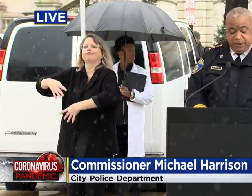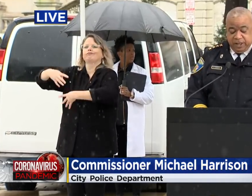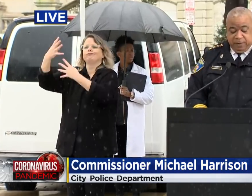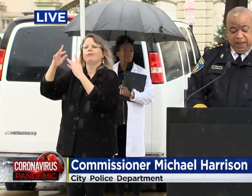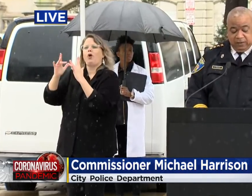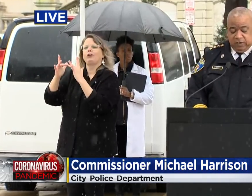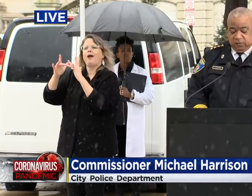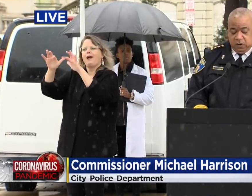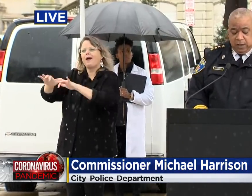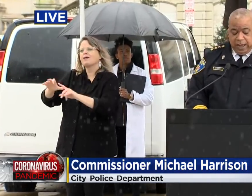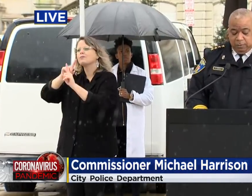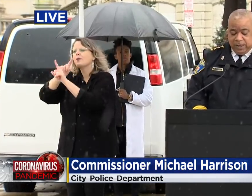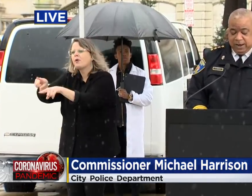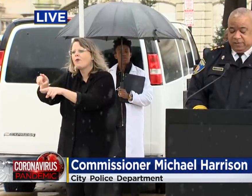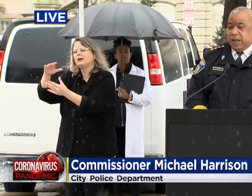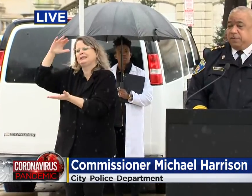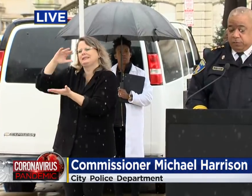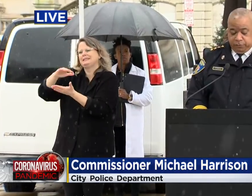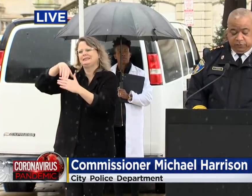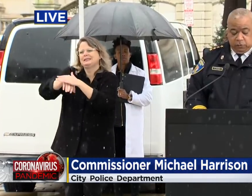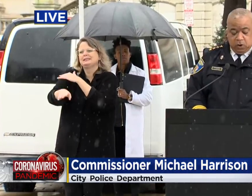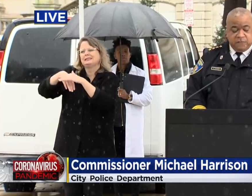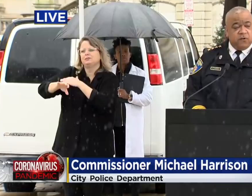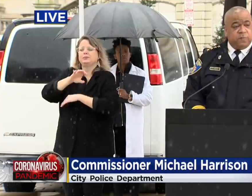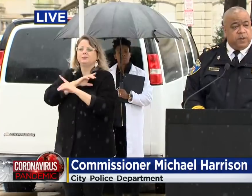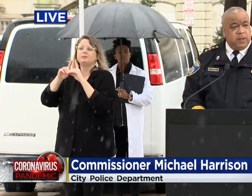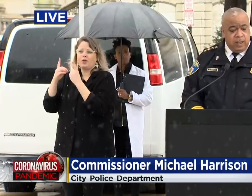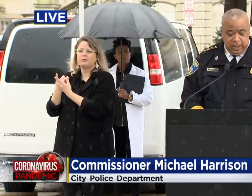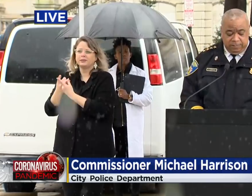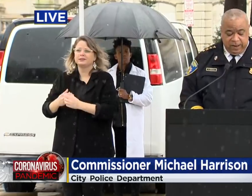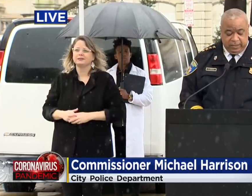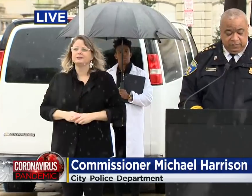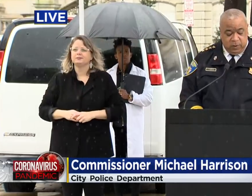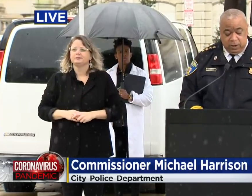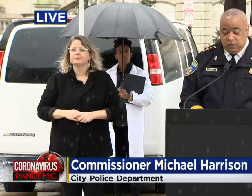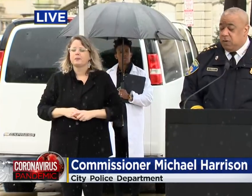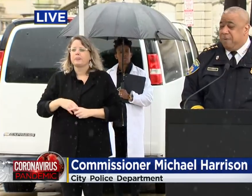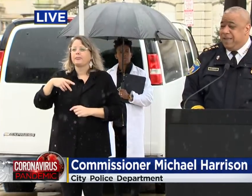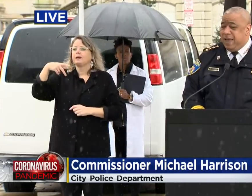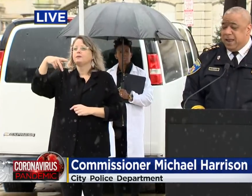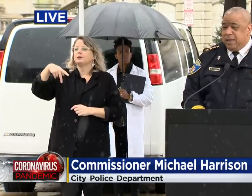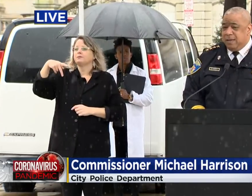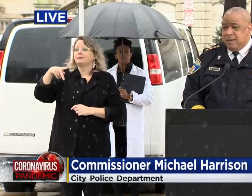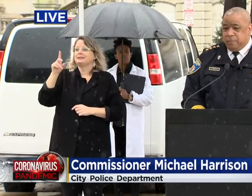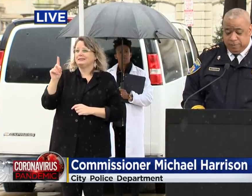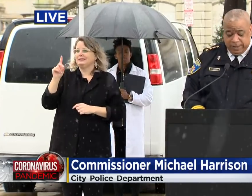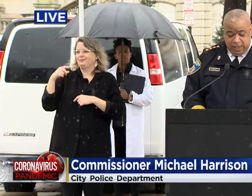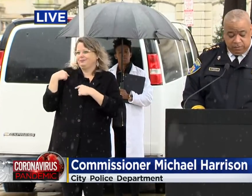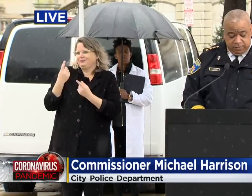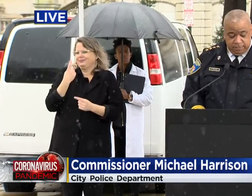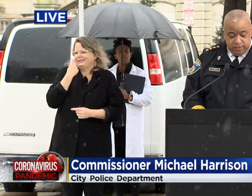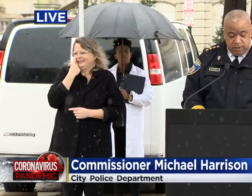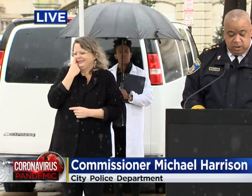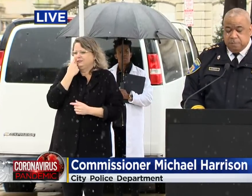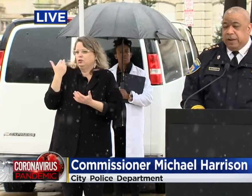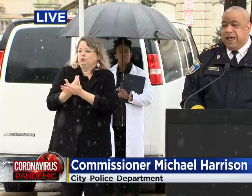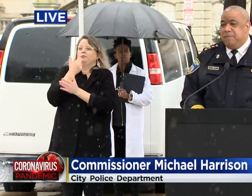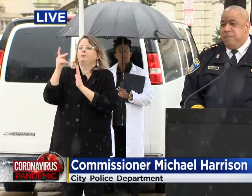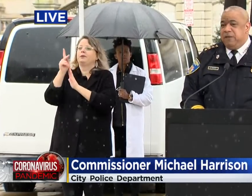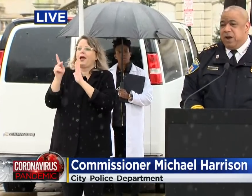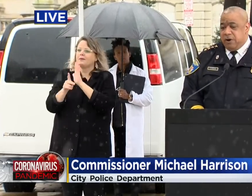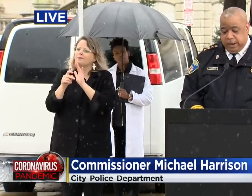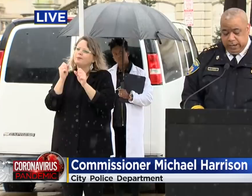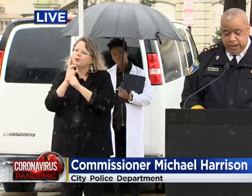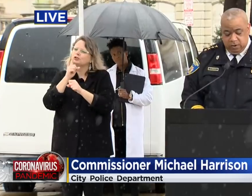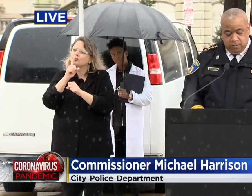enacted BPD policies outline steps to pursue law enforcement objectives while also maintaining public health. But let